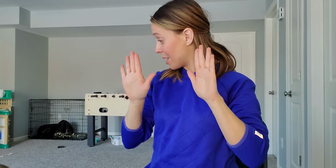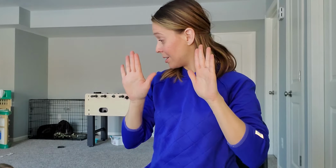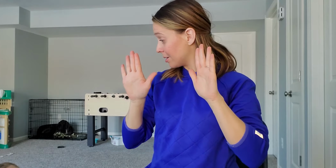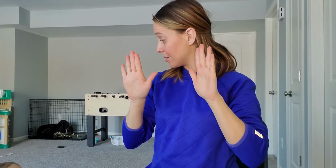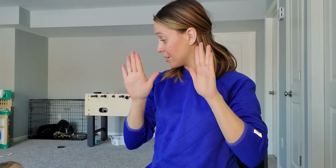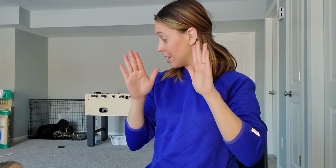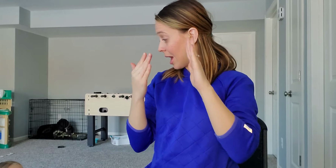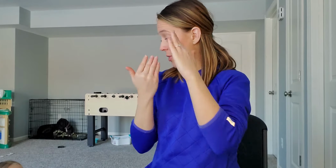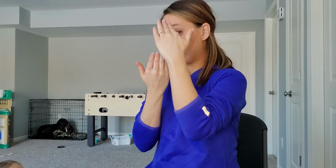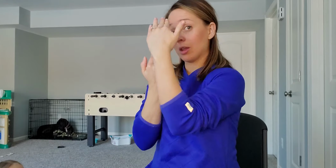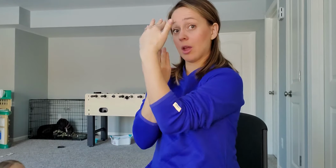bread? And then